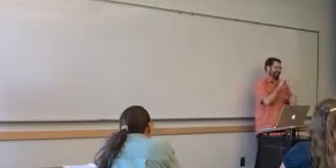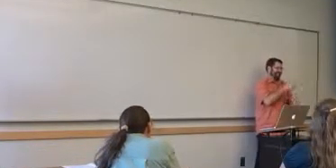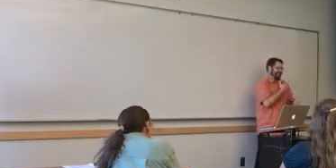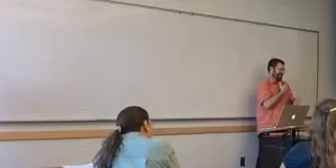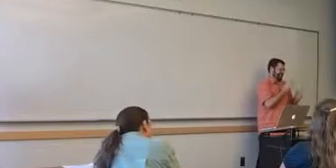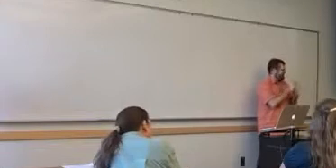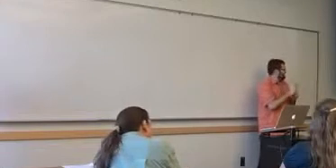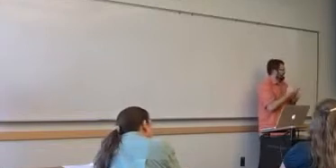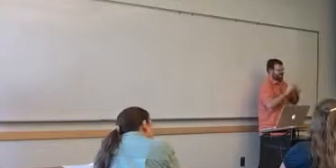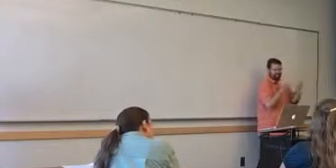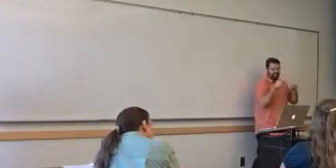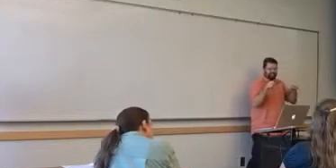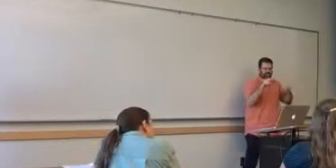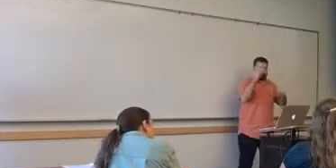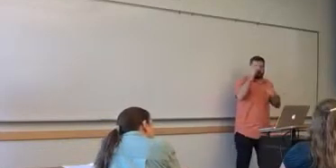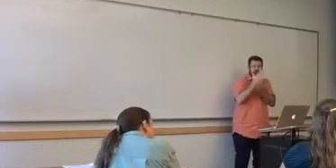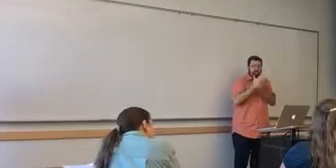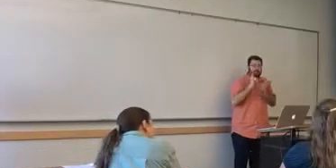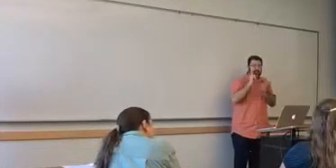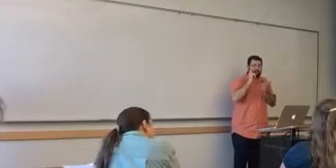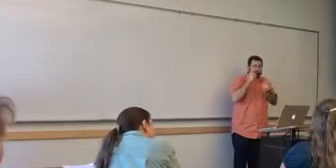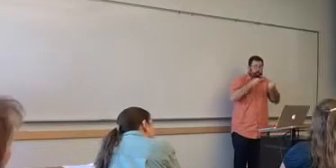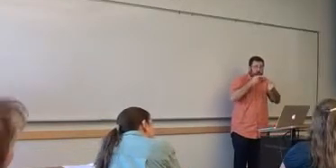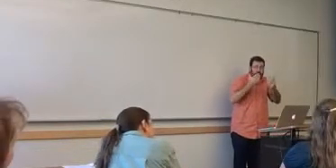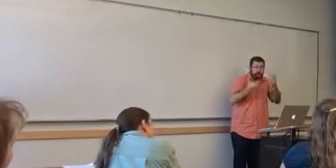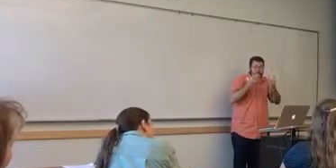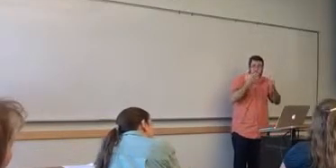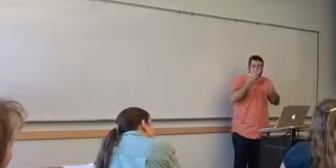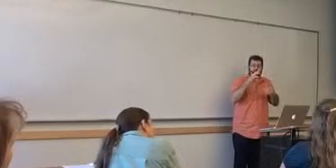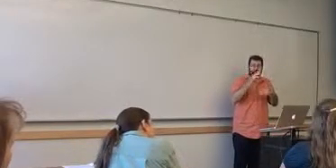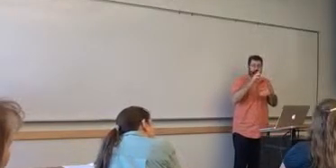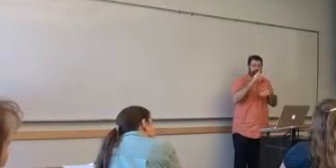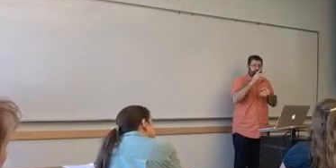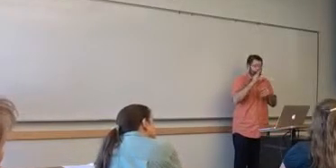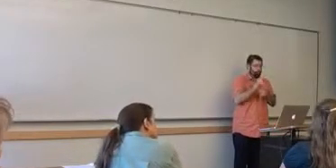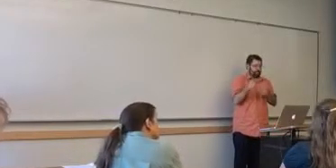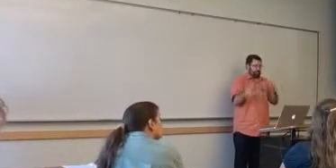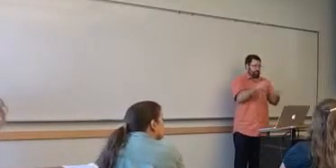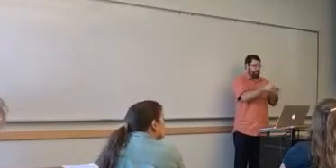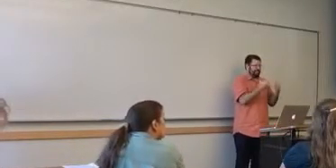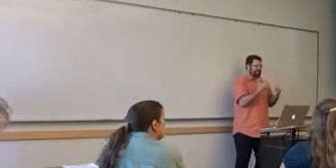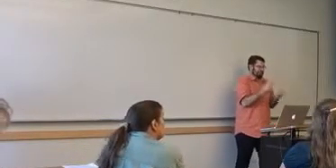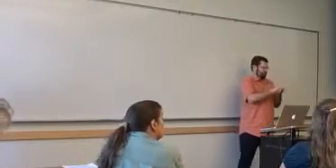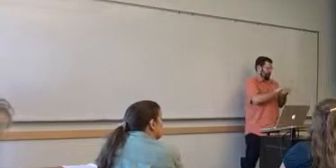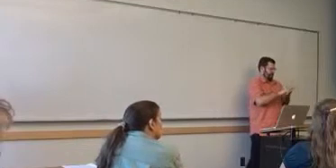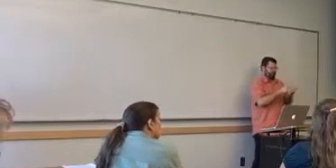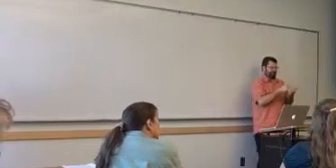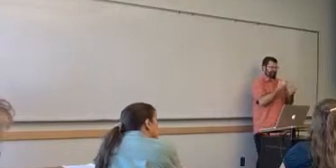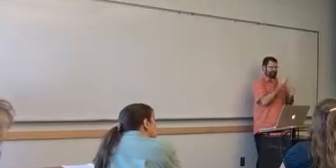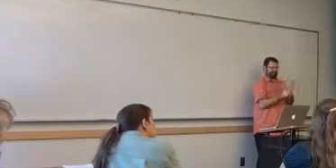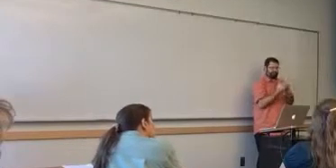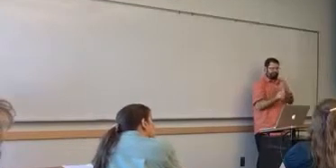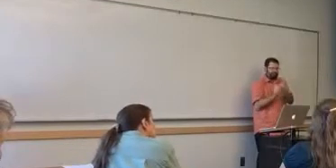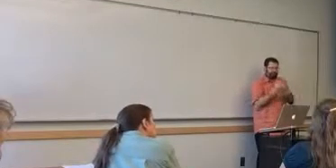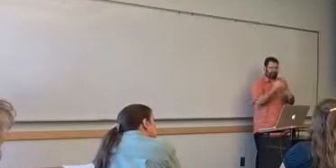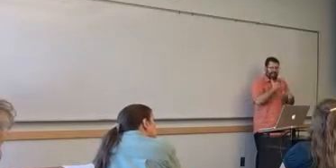And in English, you know, you've got to have the words. So that's one of the differences. So often, a lot of times, deaf people might struggle using those pronouns, or they might confuse